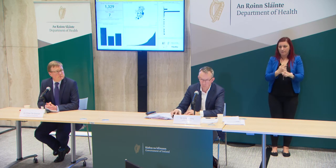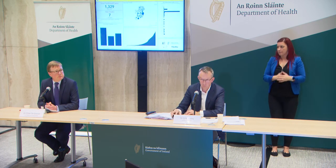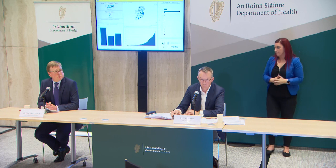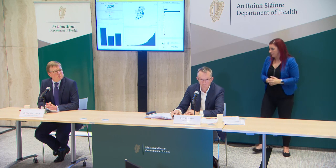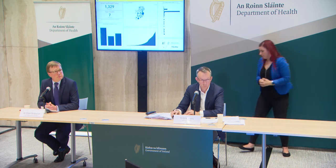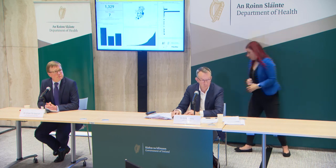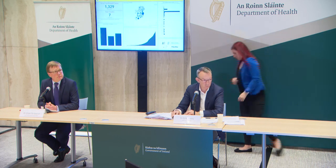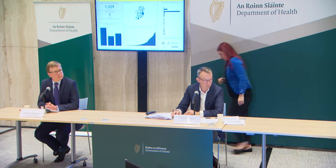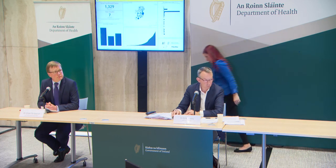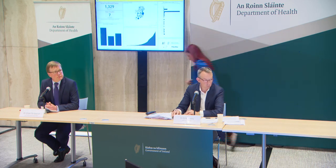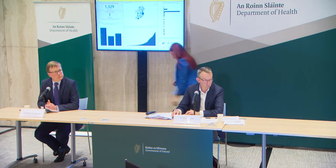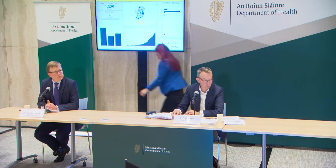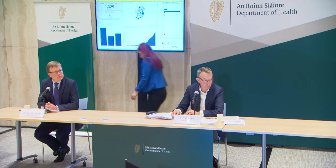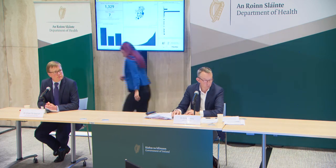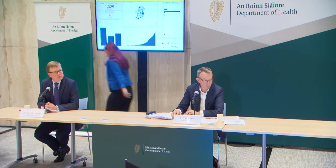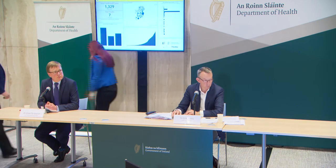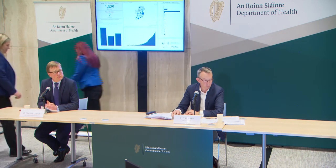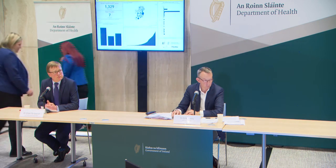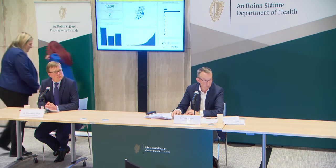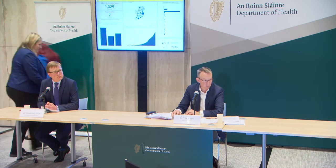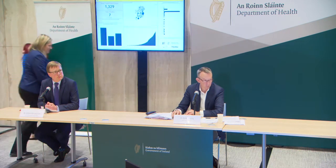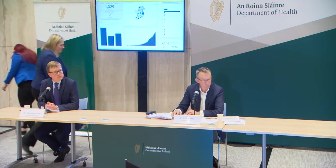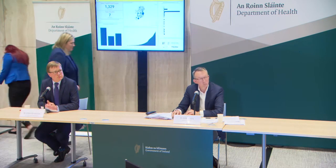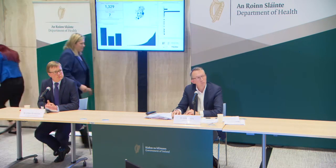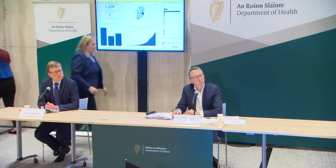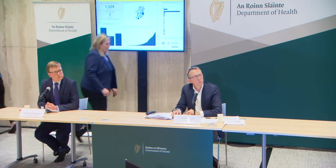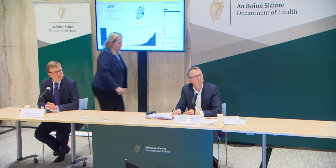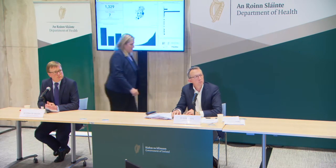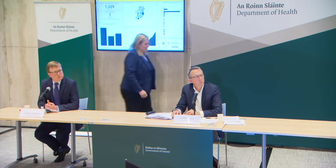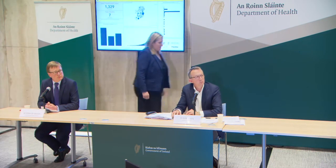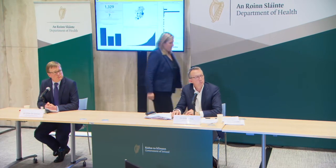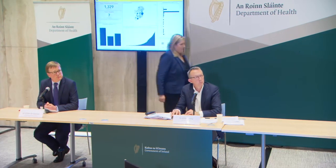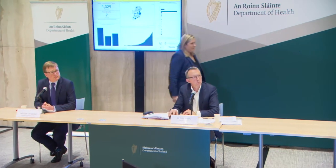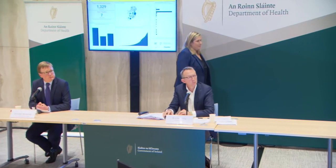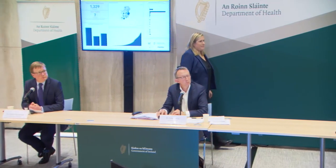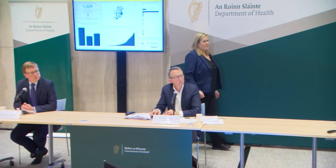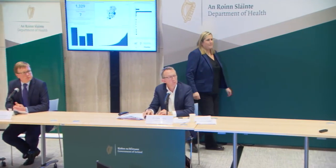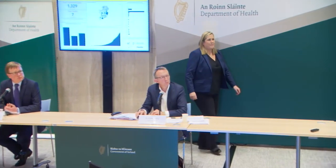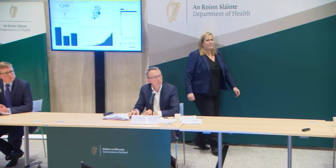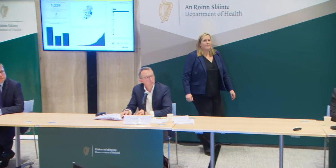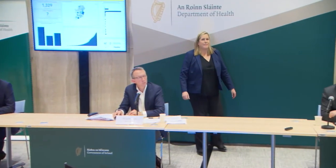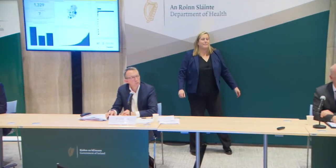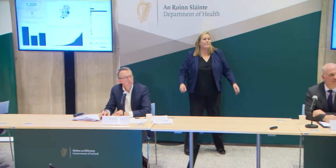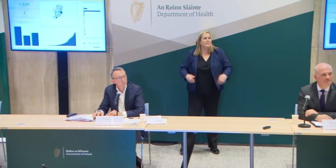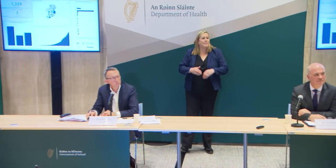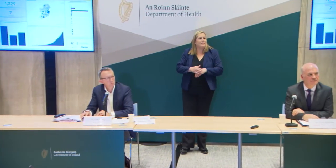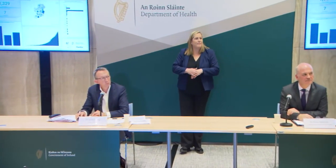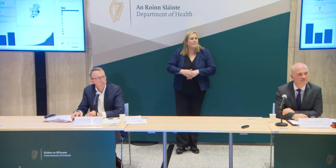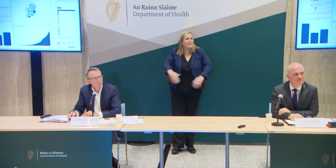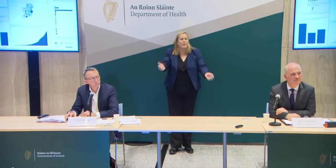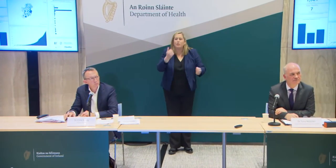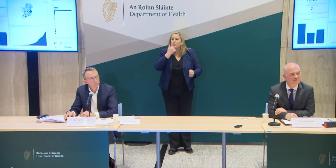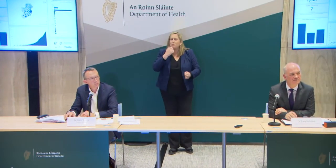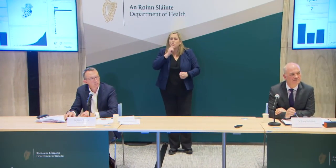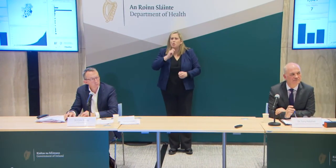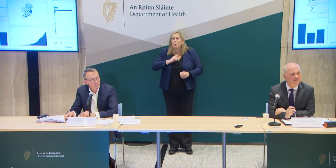Good evening, Michelle Hennessy from the Journal.ie. If we just come back to the the testing numbers that you gave us tonight, the almost 18,000 it